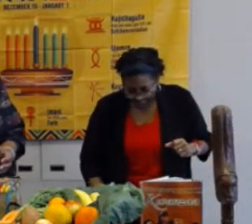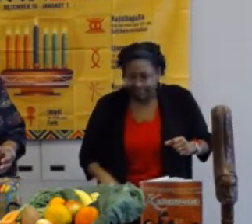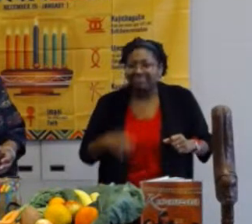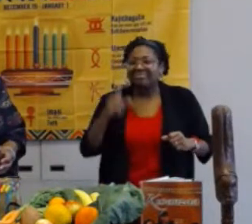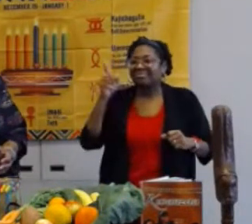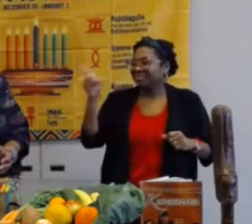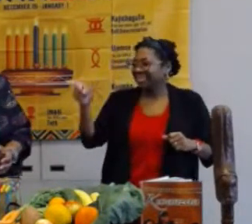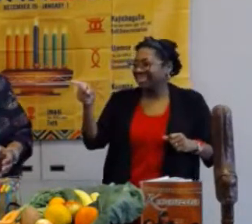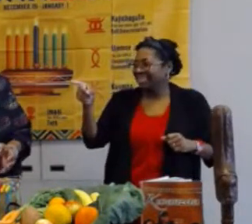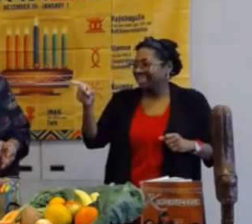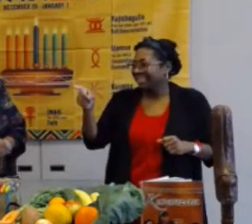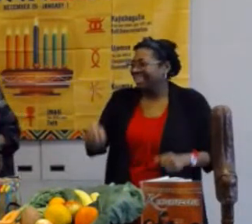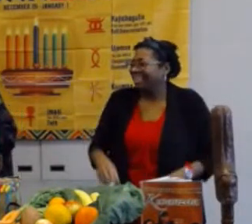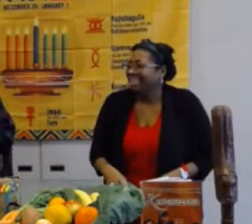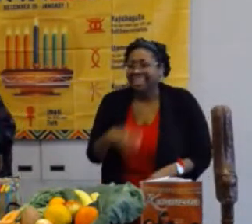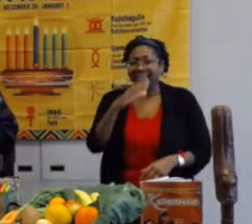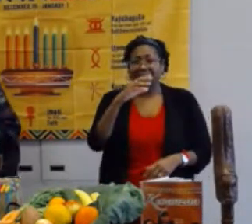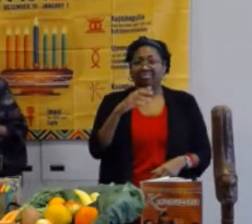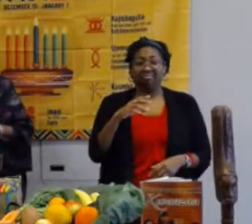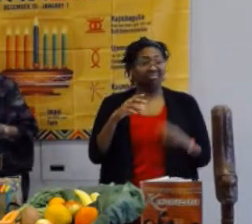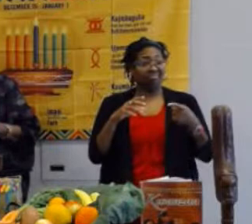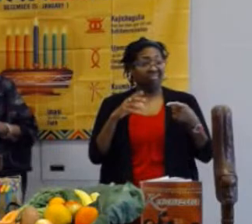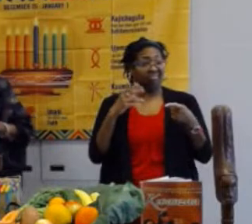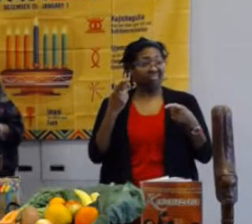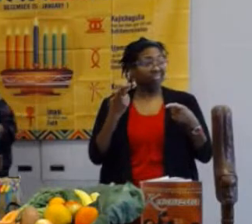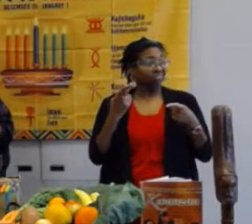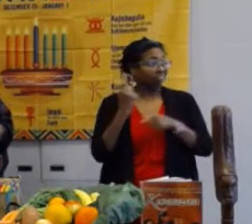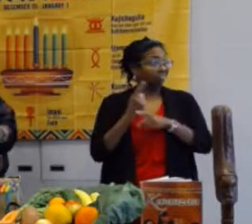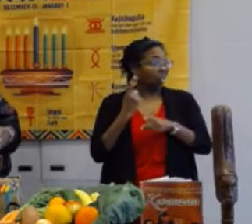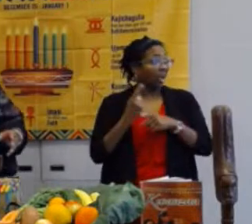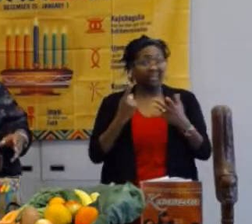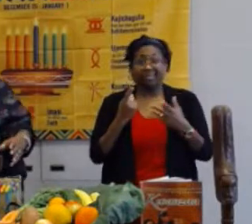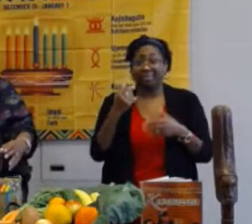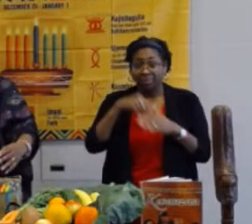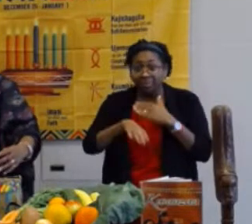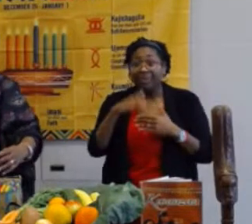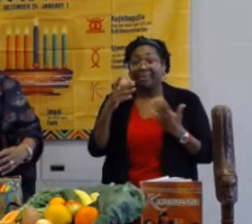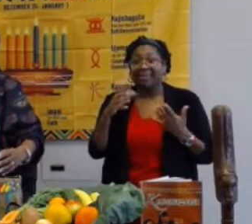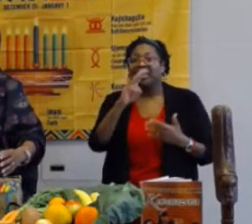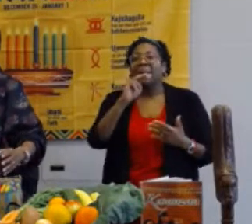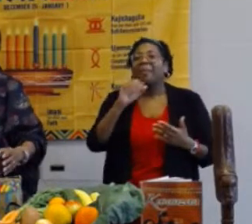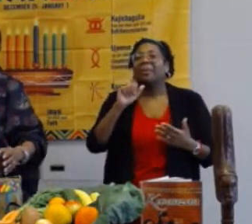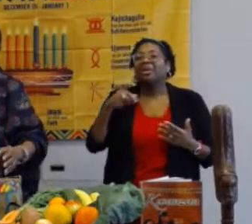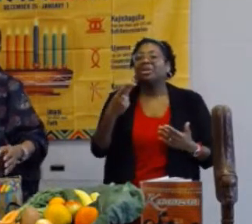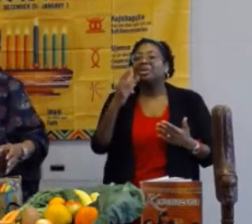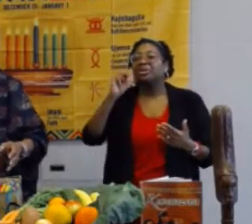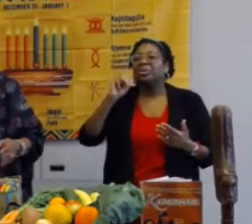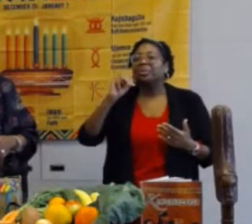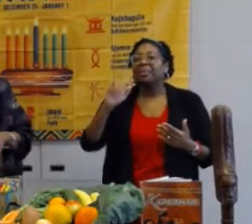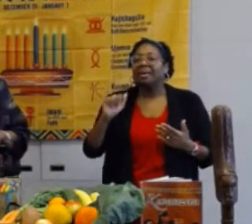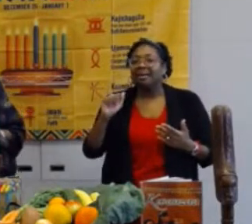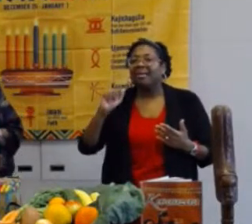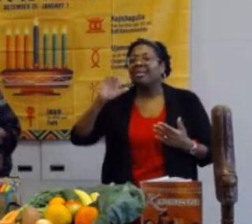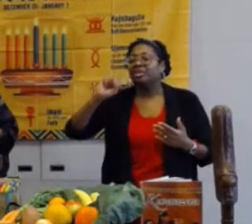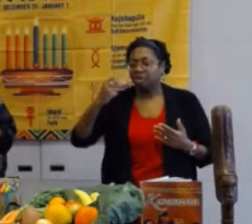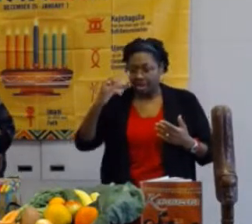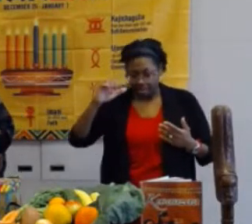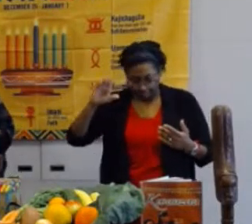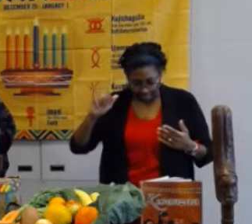Right, to put in the yeah, to put in the Mashuma Saba, the 7 candles. All